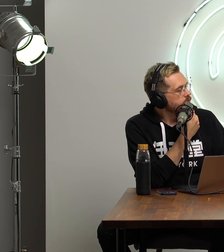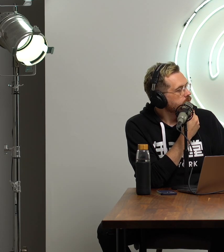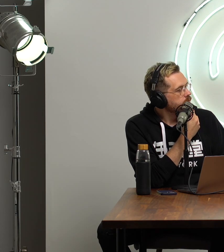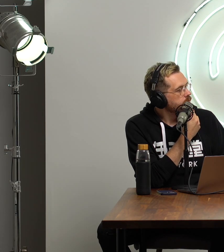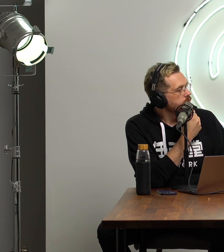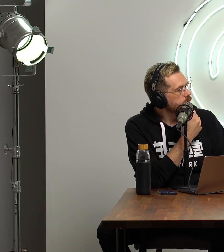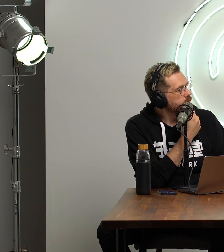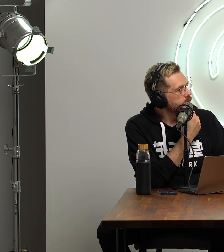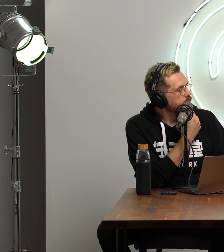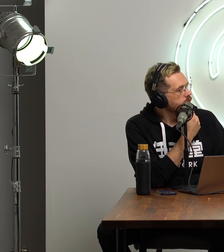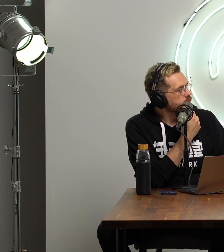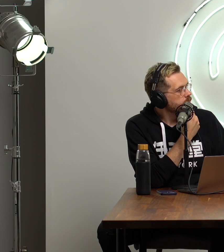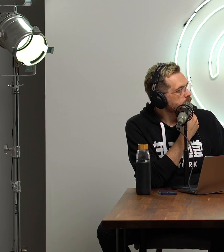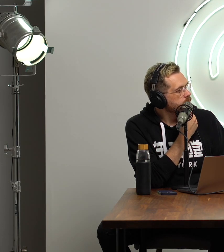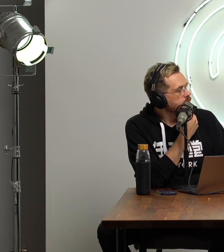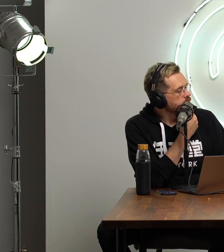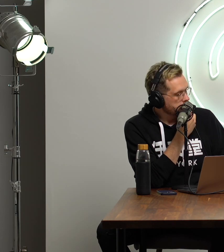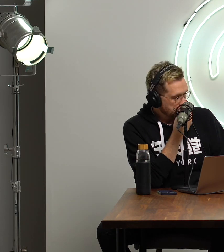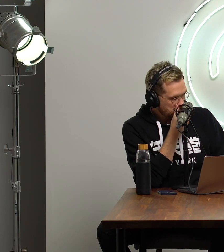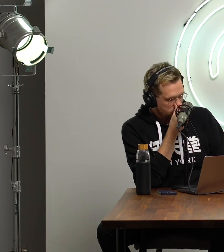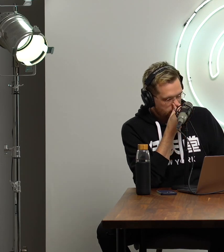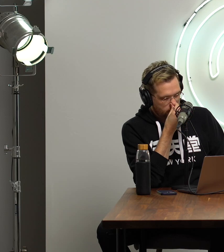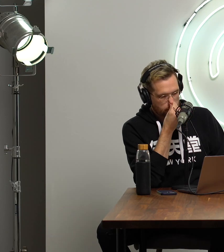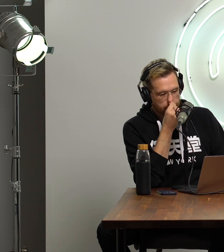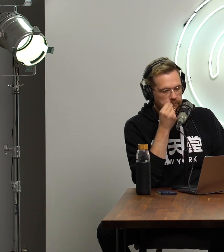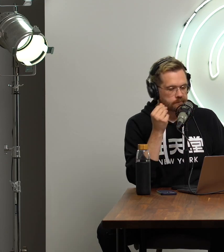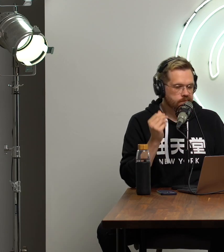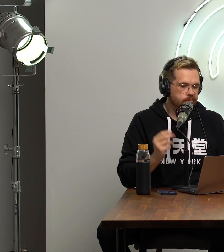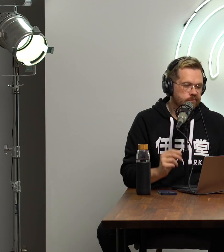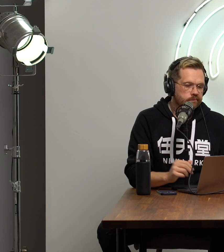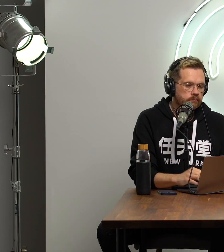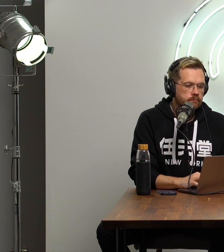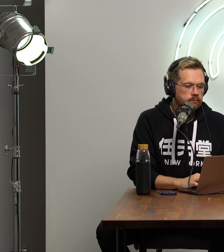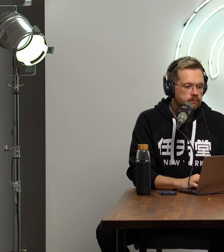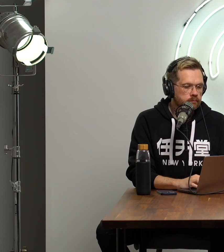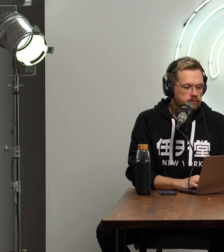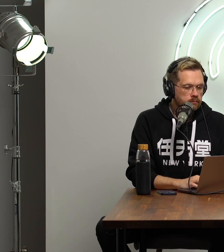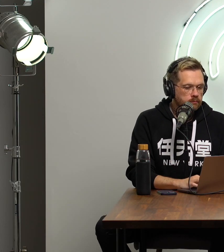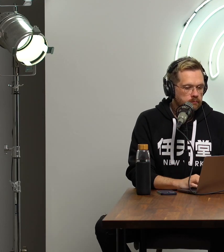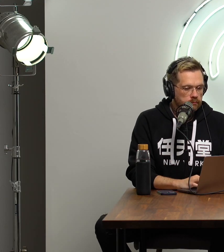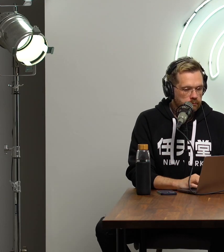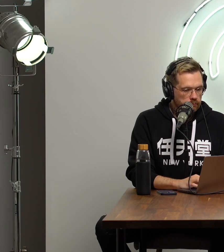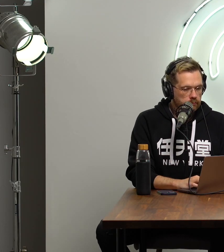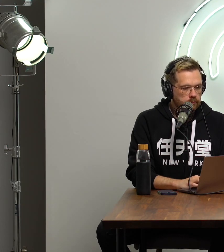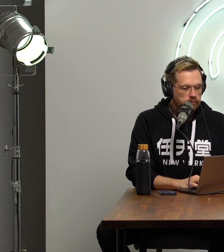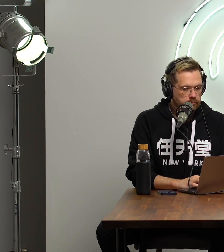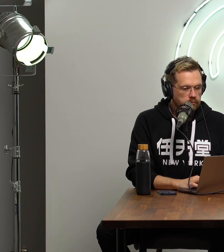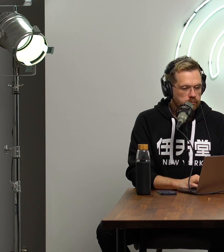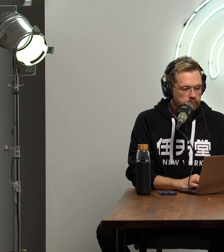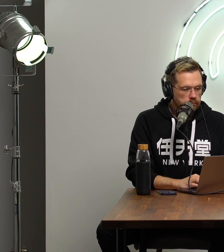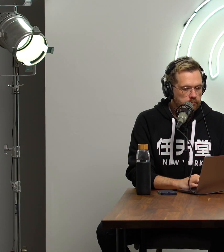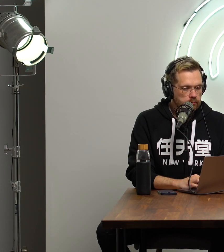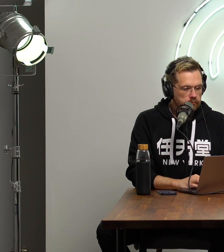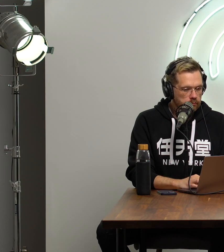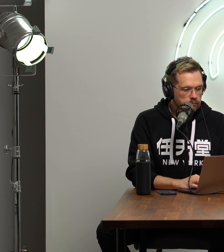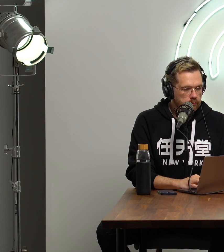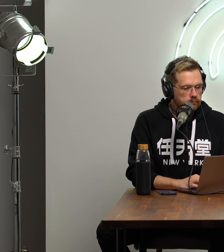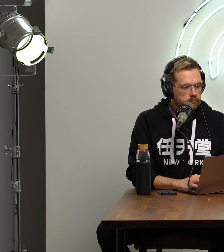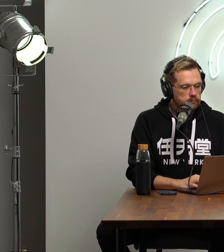purpose uh what is the purpose in life and death that we are not our own but we belong to god that